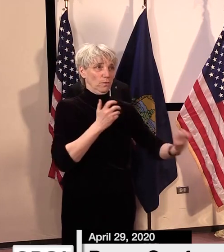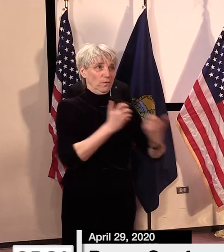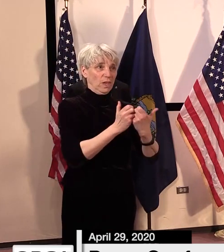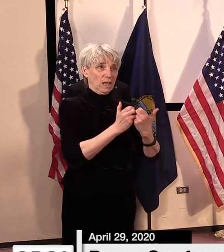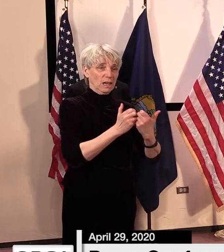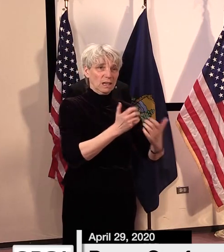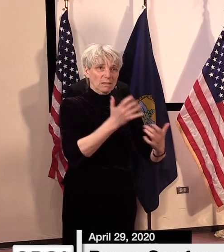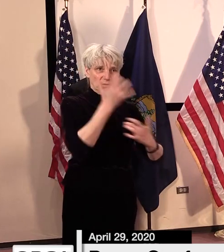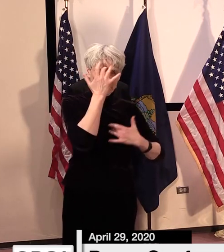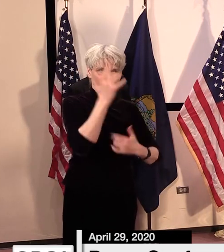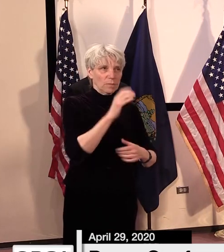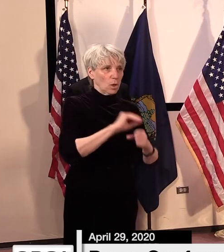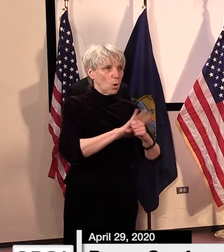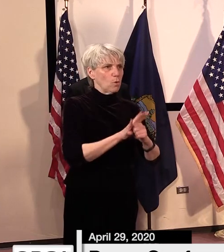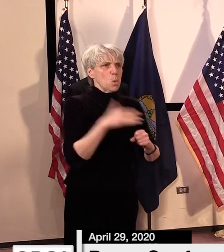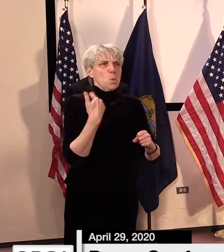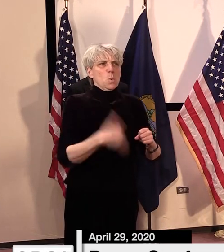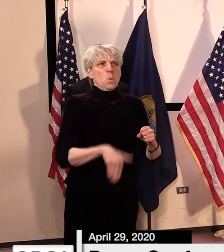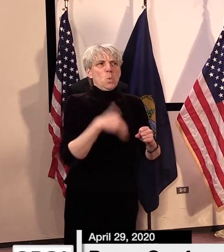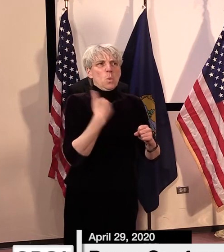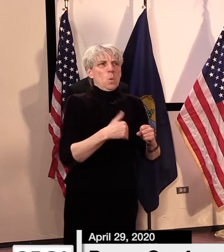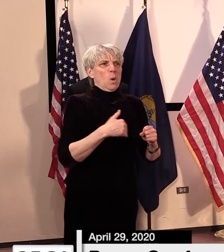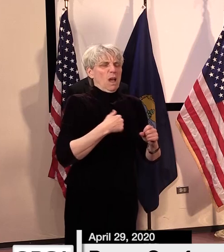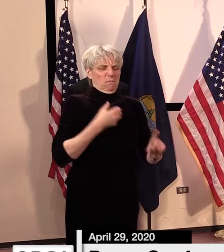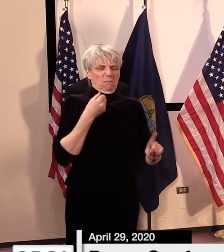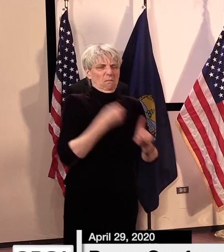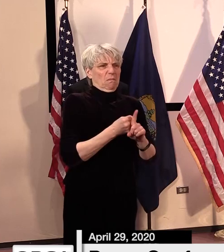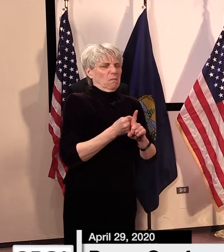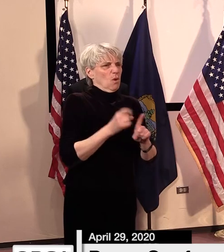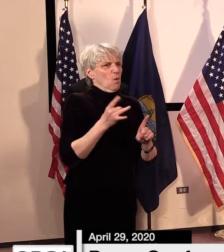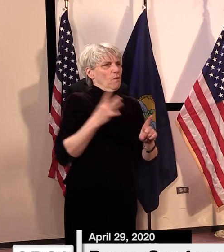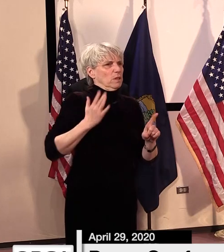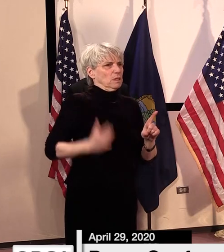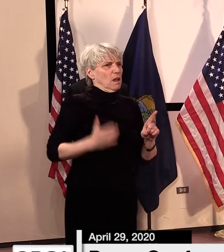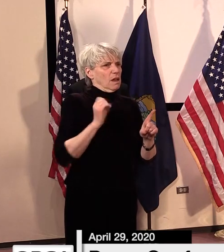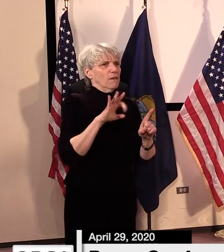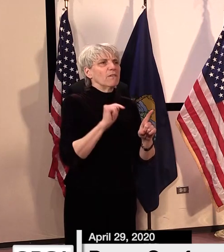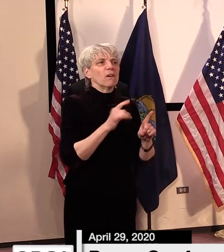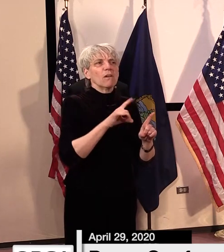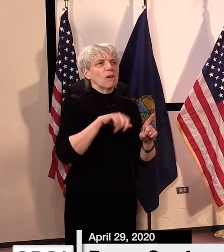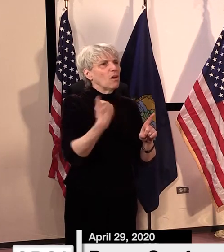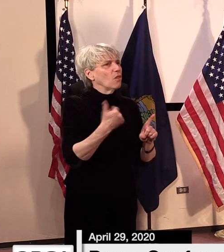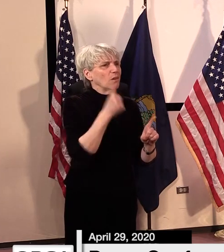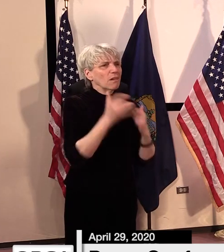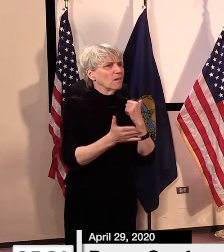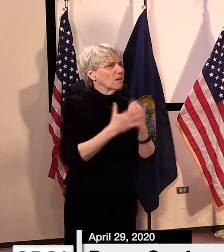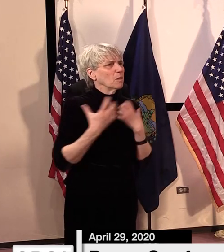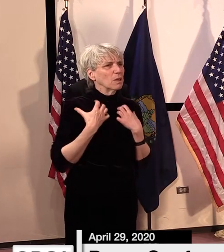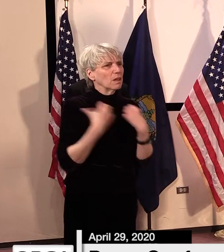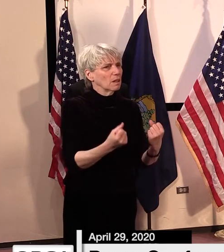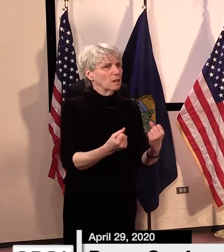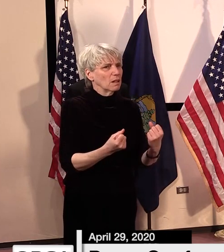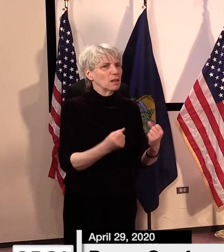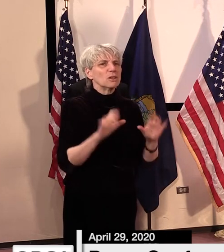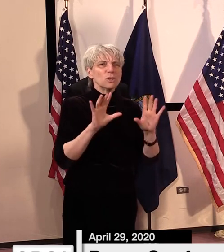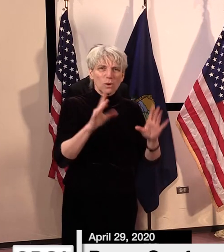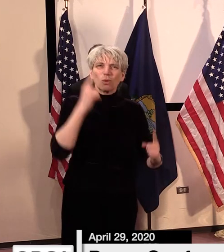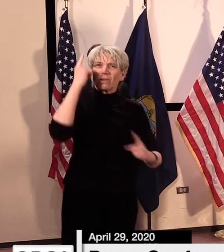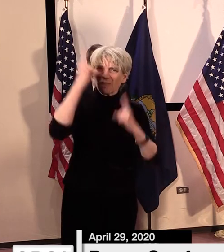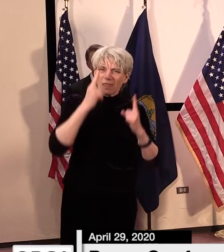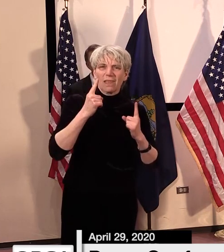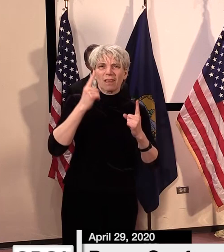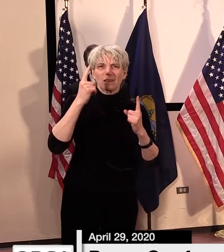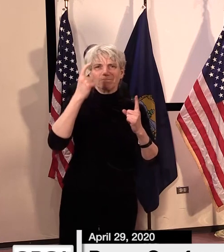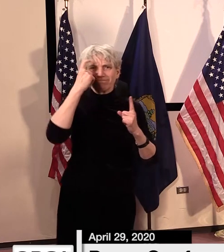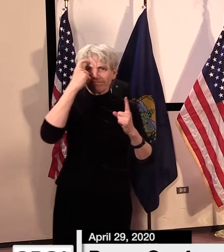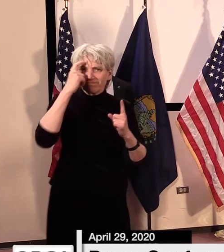have some very unanticipated and adverse effects that would not be helpful. So I'm here just